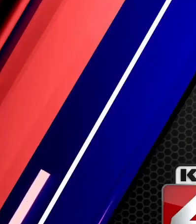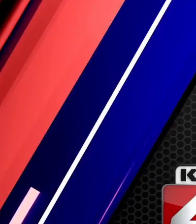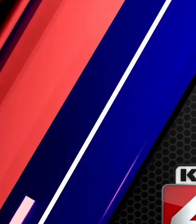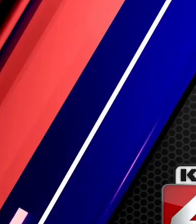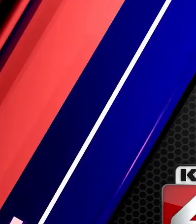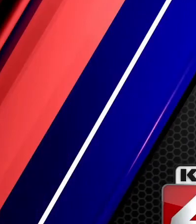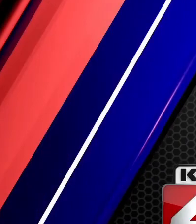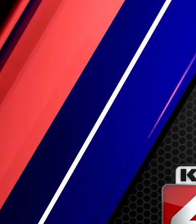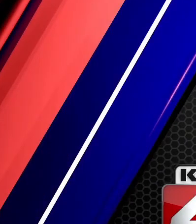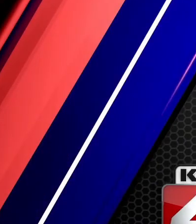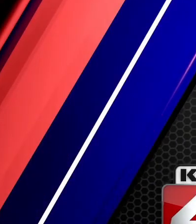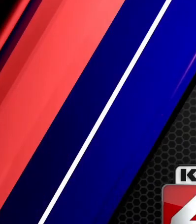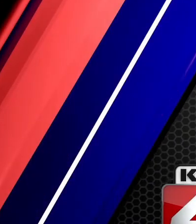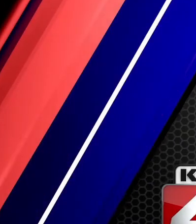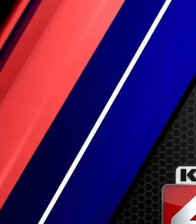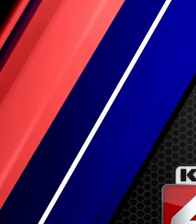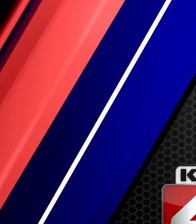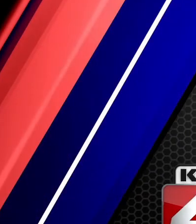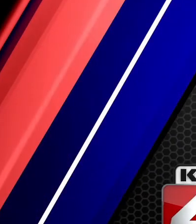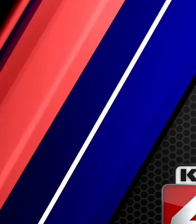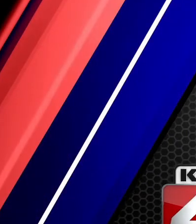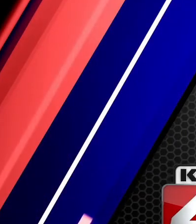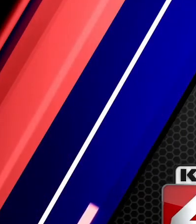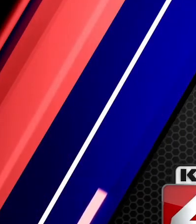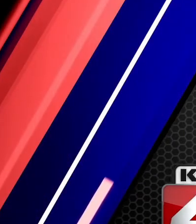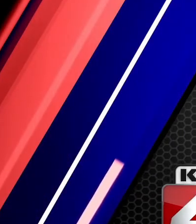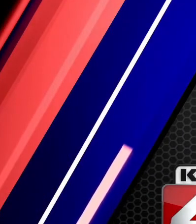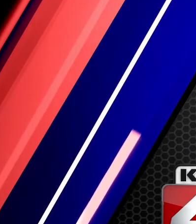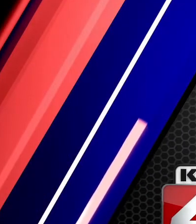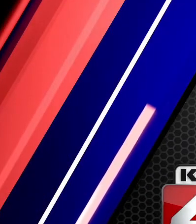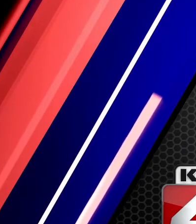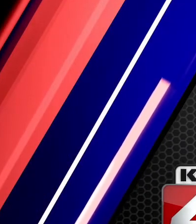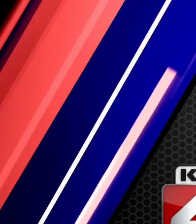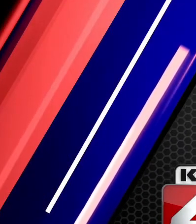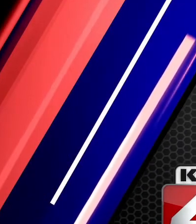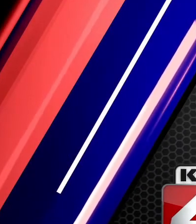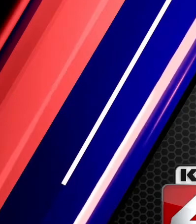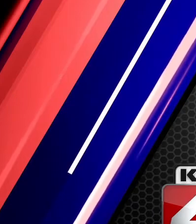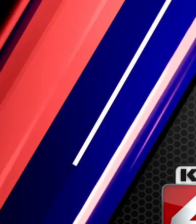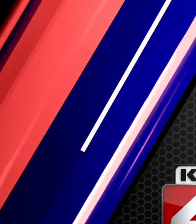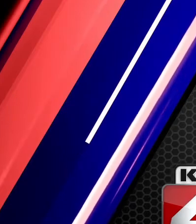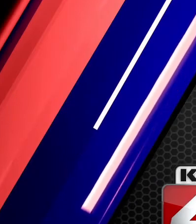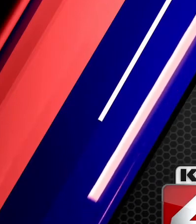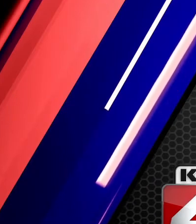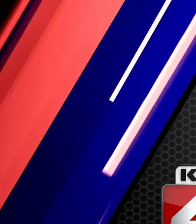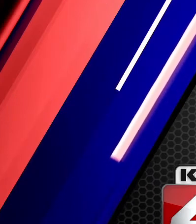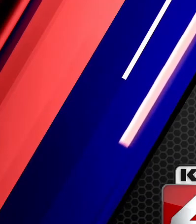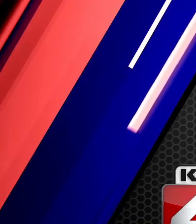From the combined newsrooms of KARK4 and Fox 16, breaking news coverage.